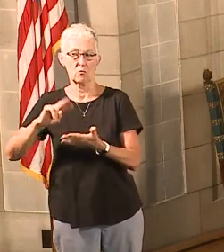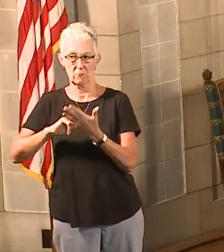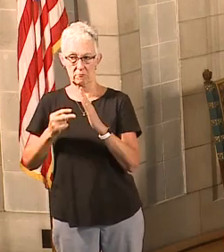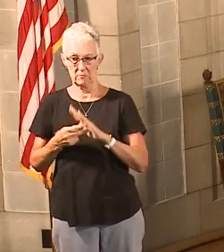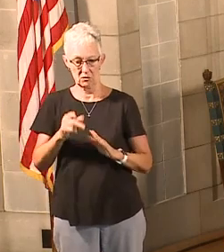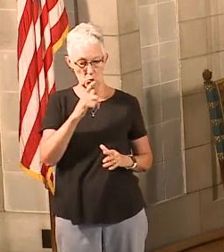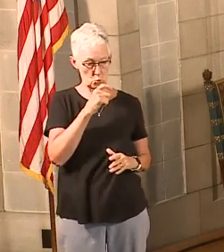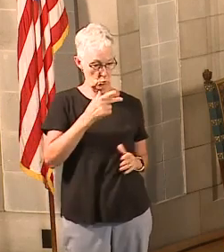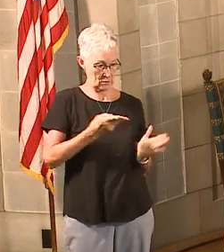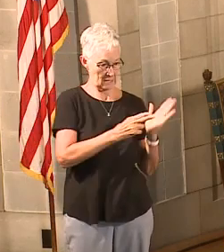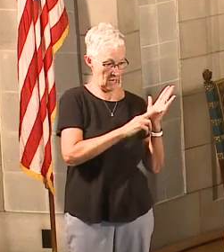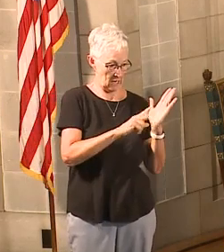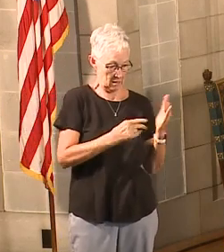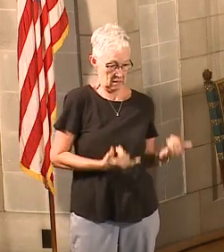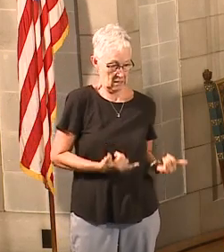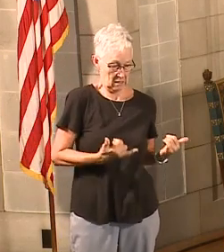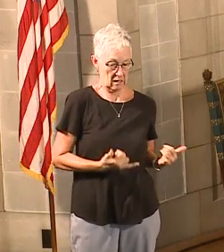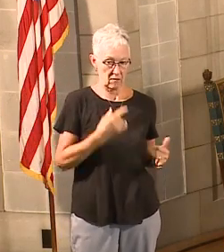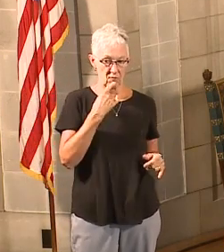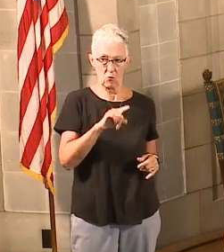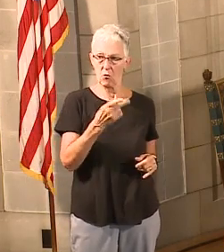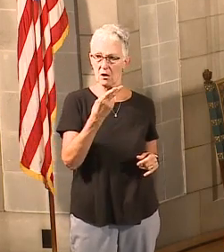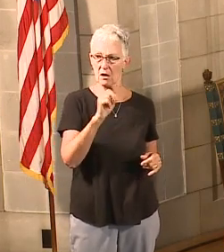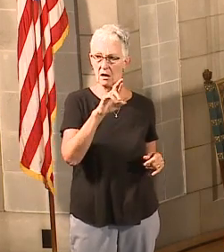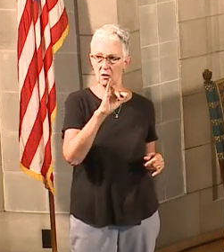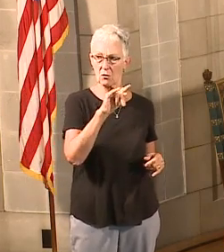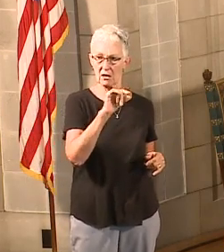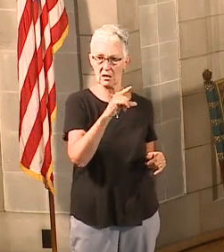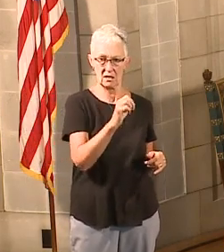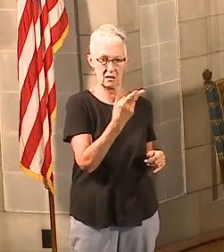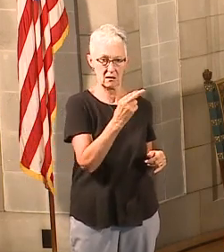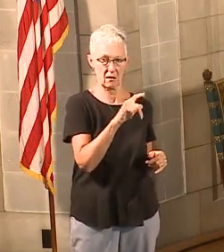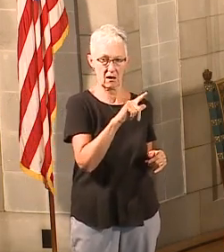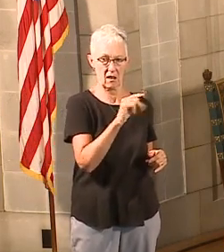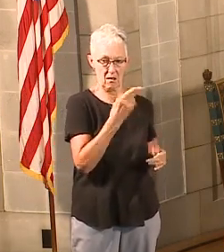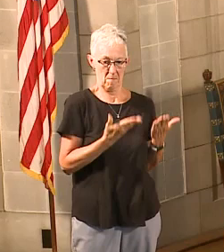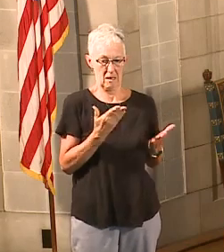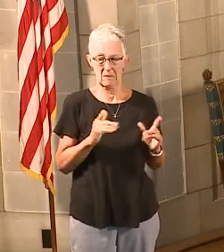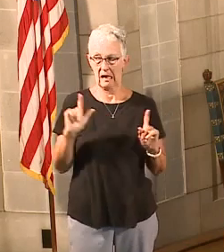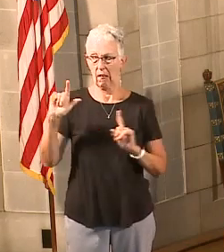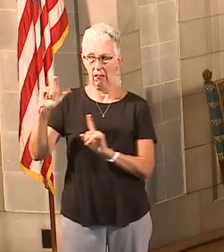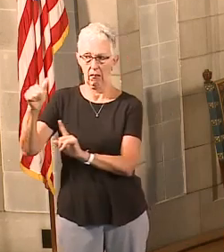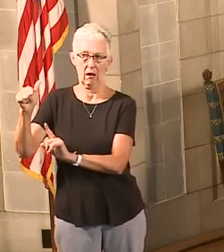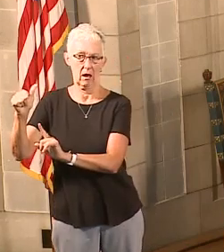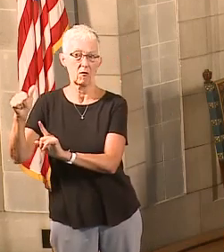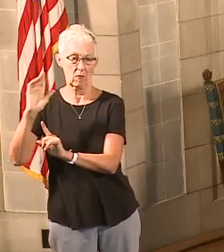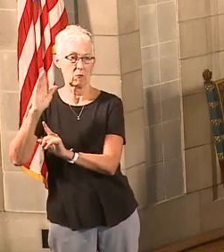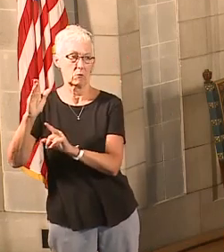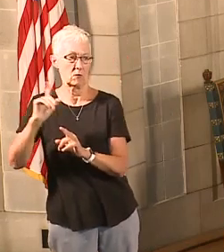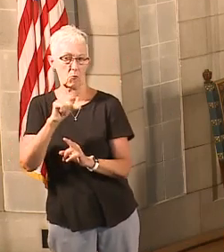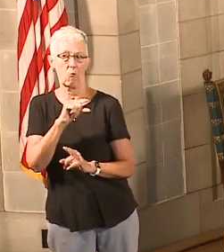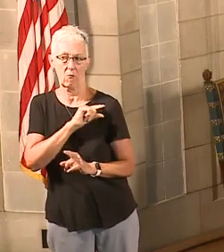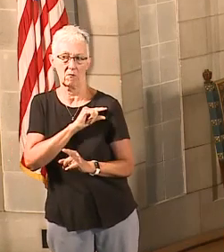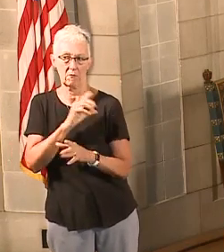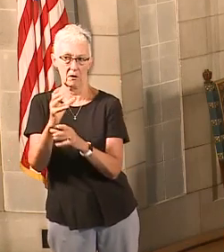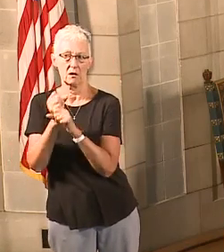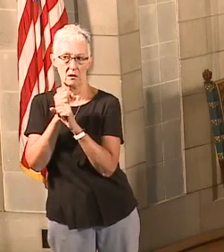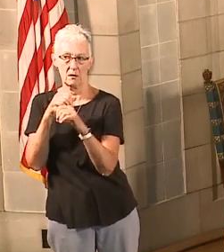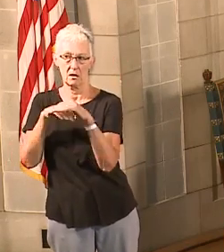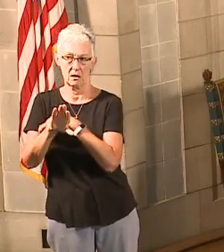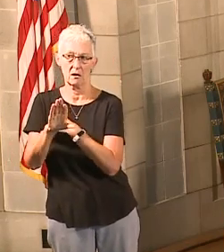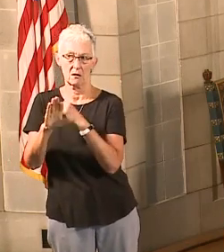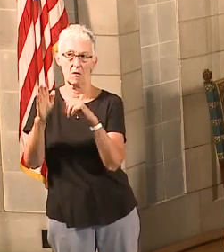signing up for Heritage Health Adult may have access to that as well. So we will continue to work that with the Center for Medicare and Medicaid